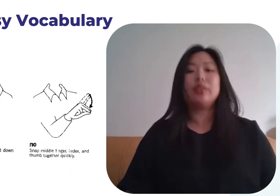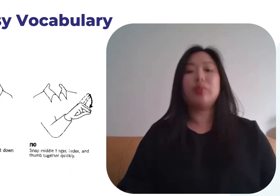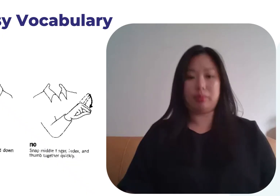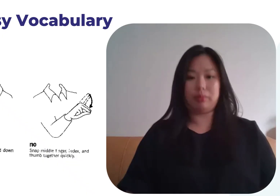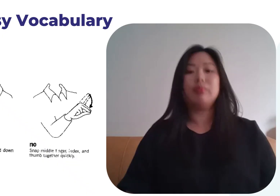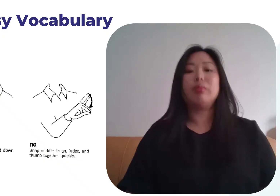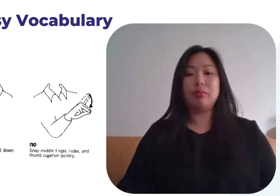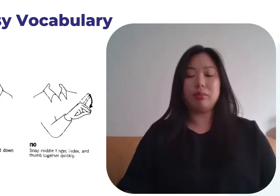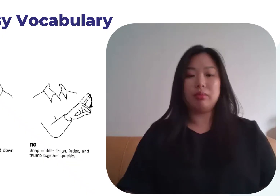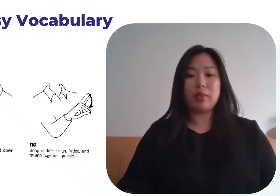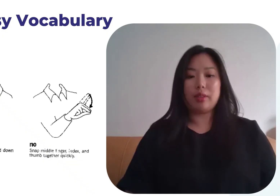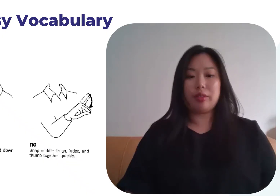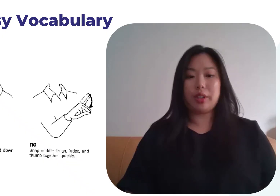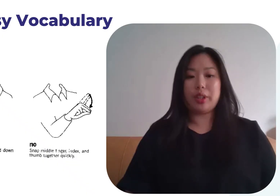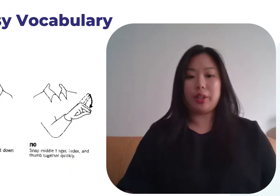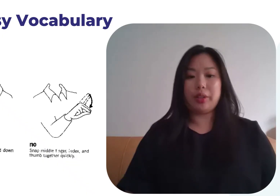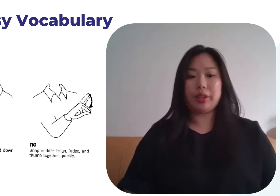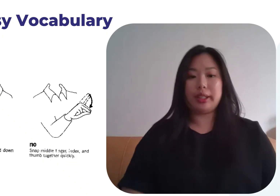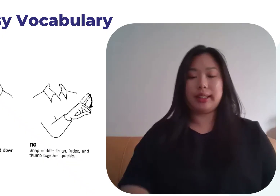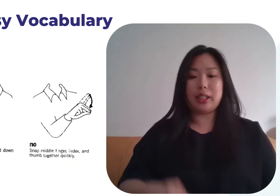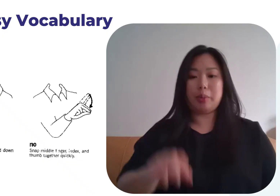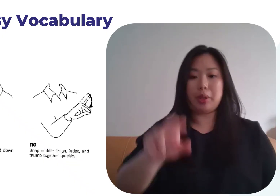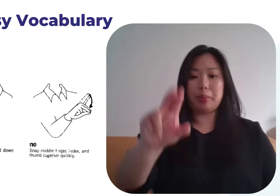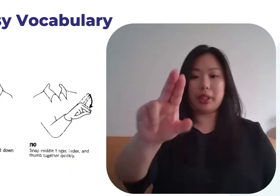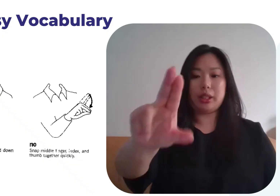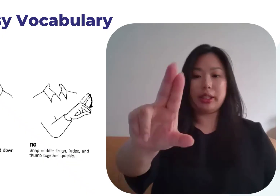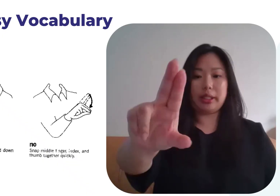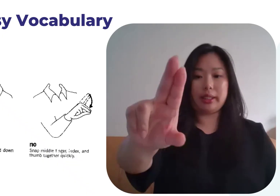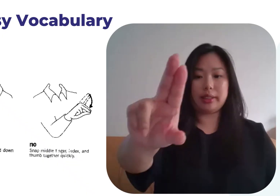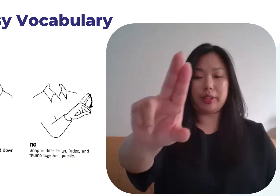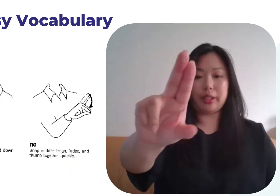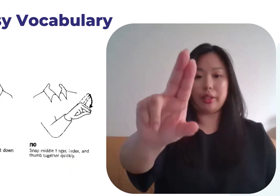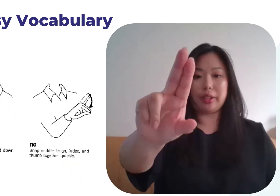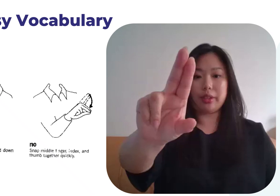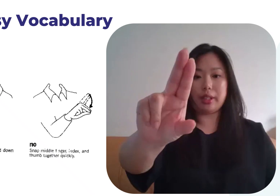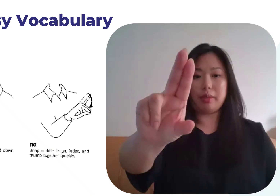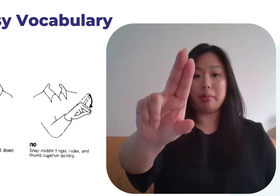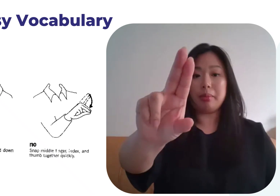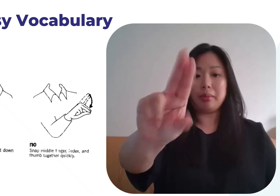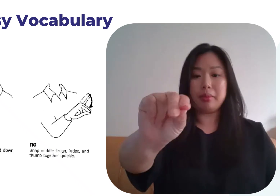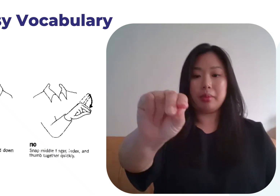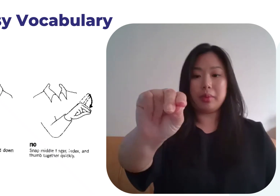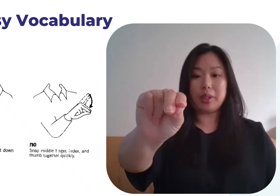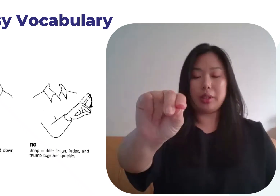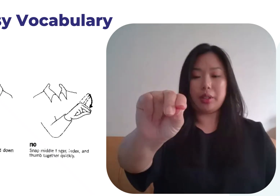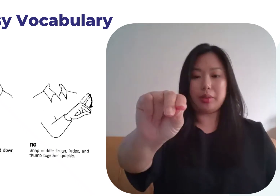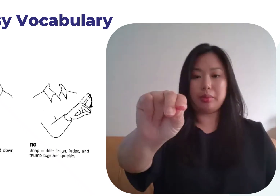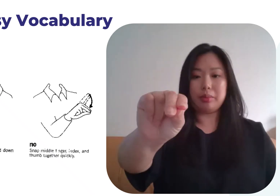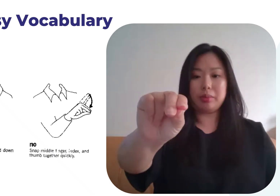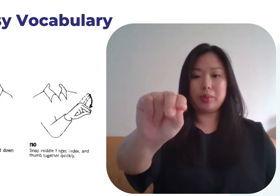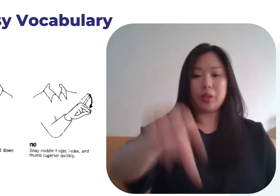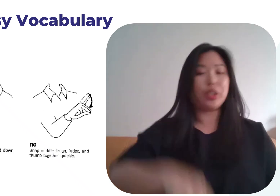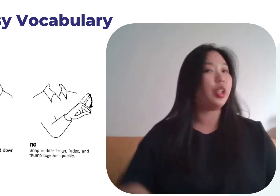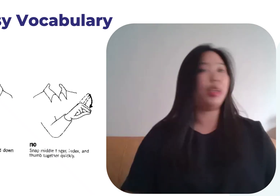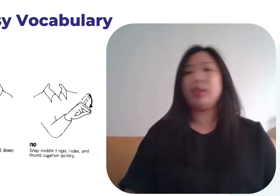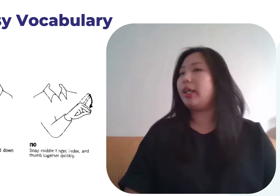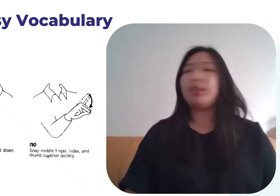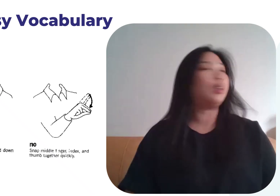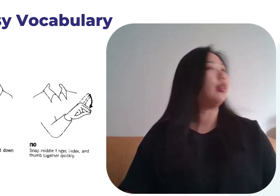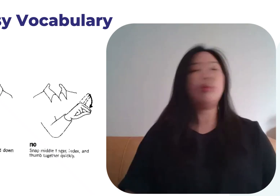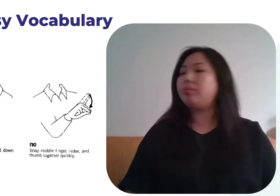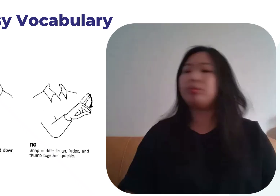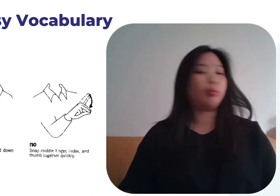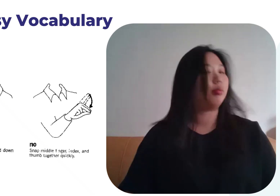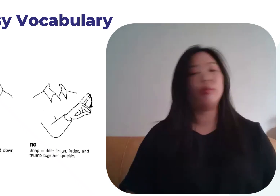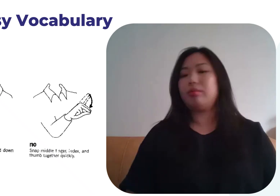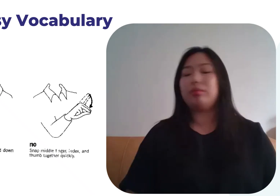yes. For no, you're gonna snap your middle and index finger on your thumb. No, or shake your head,